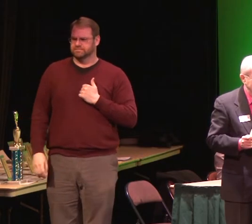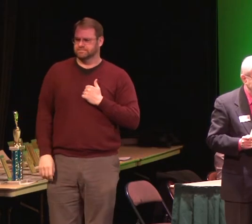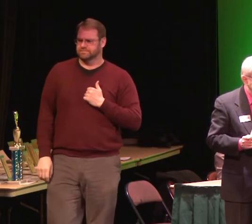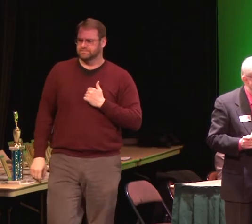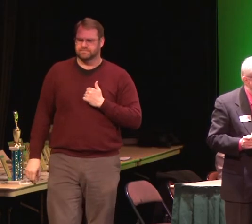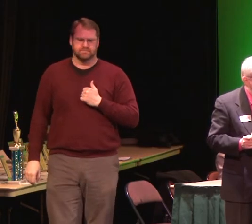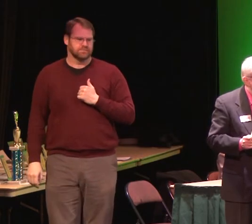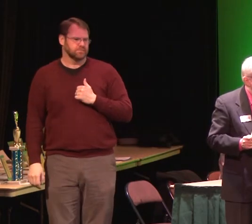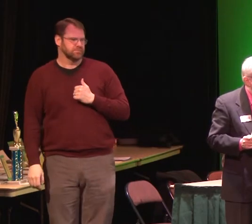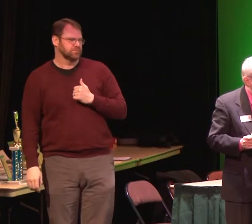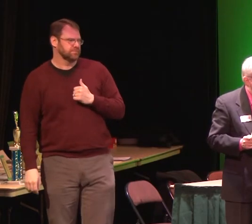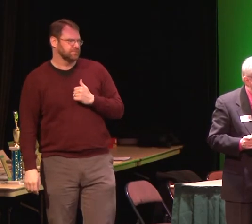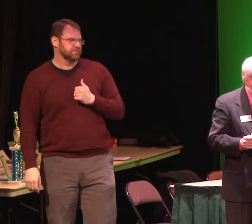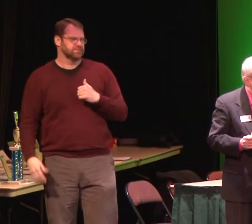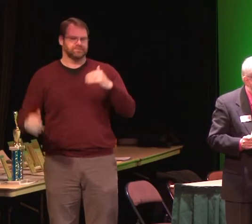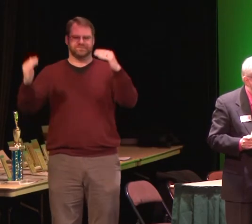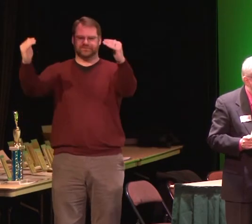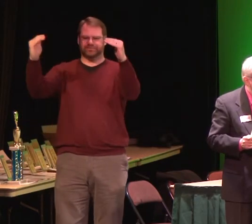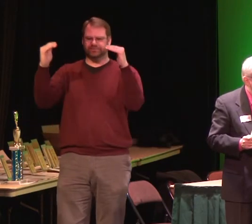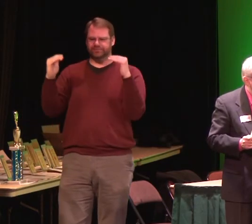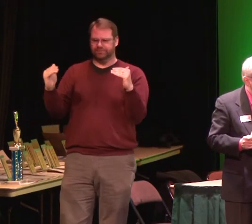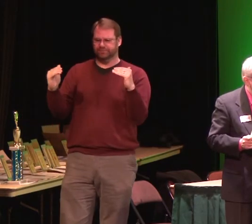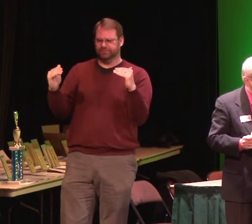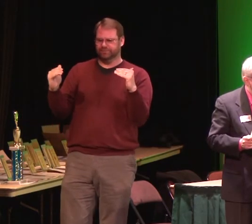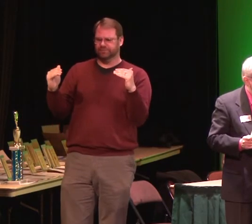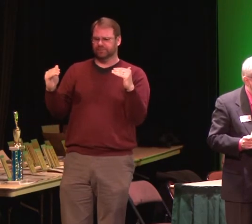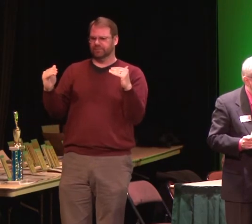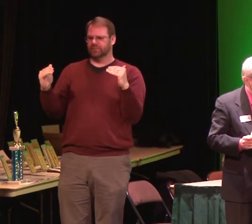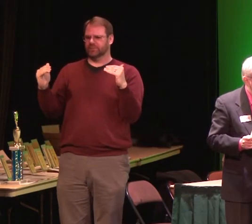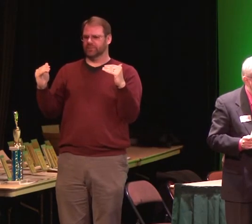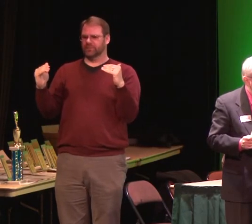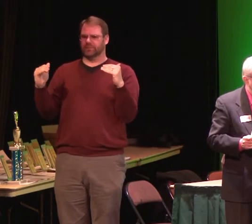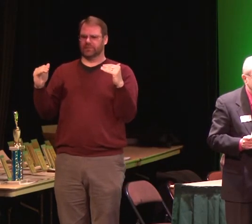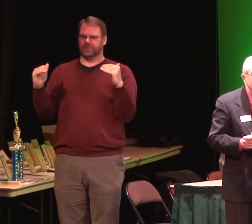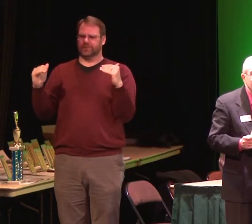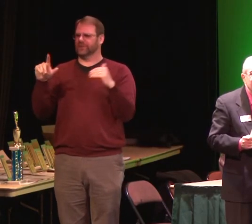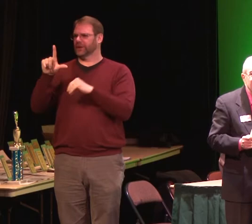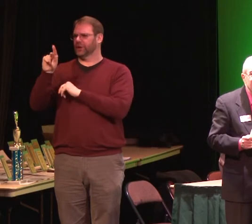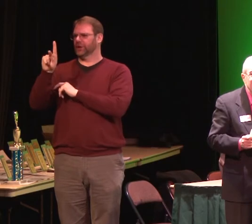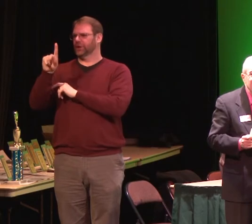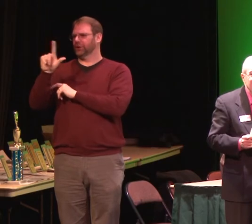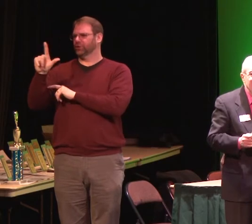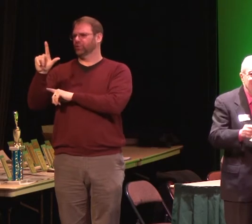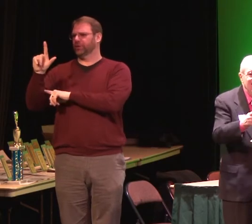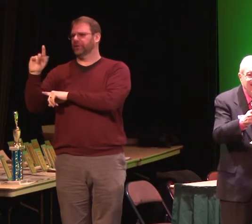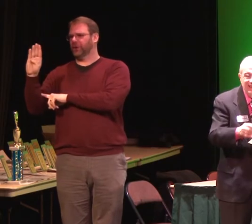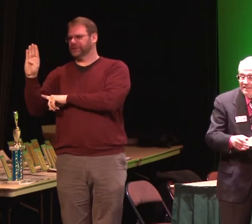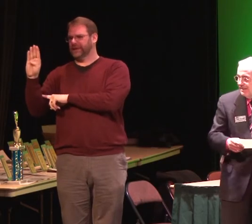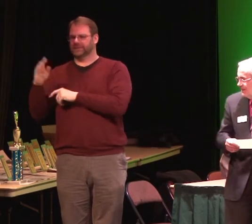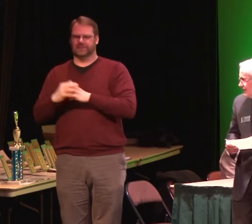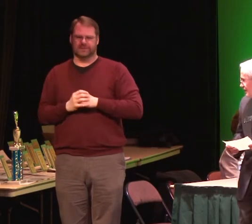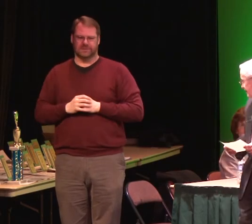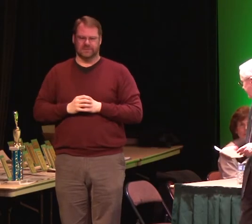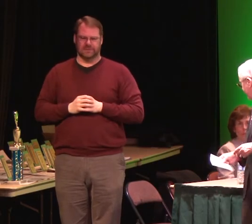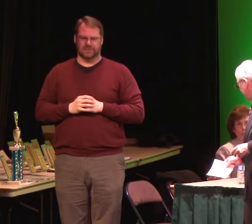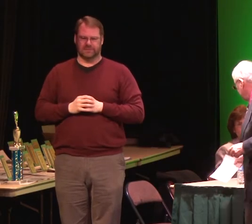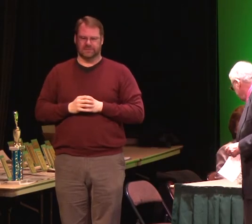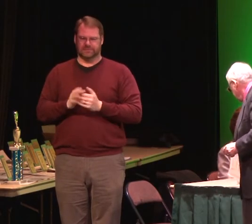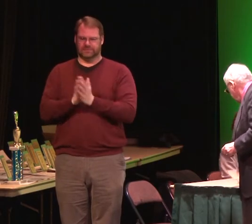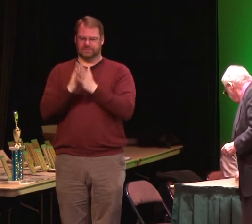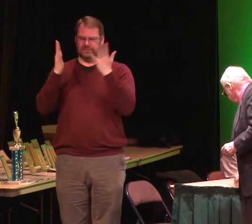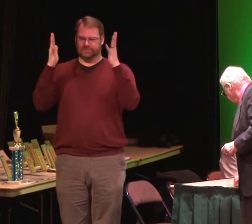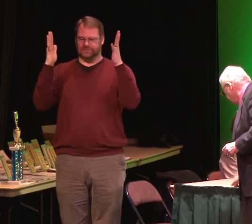All right. The next recipient is Luke Bartel. Luke, would you come up and receive your certificate?